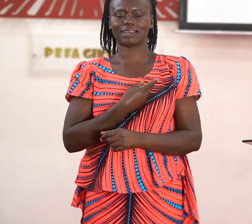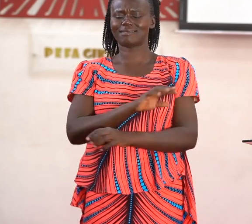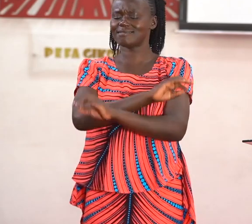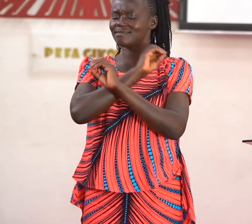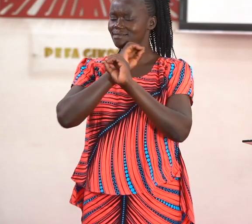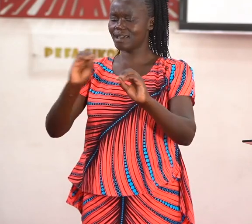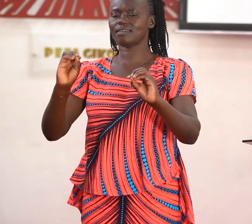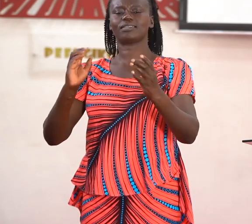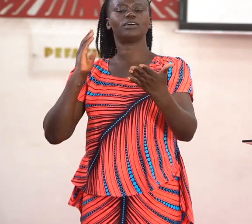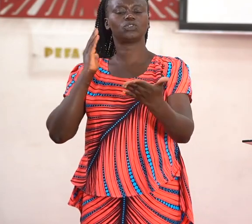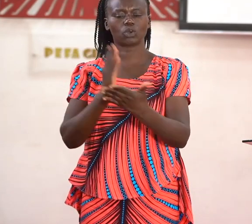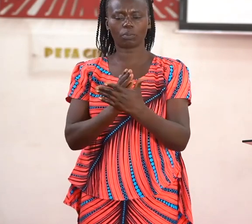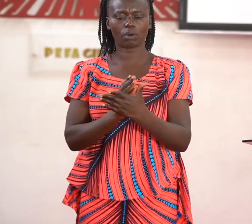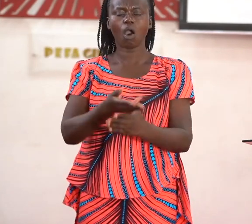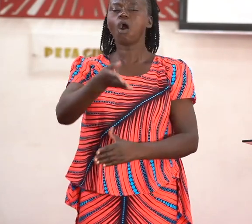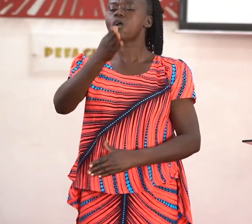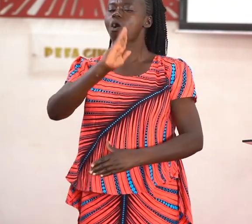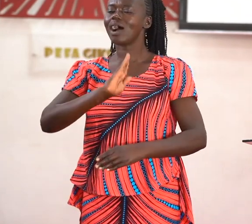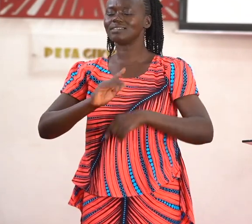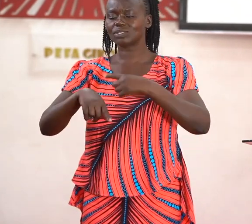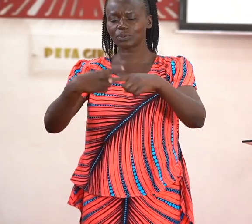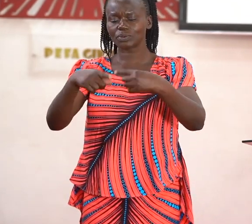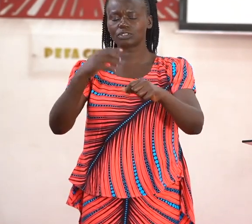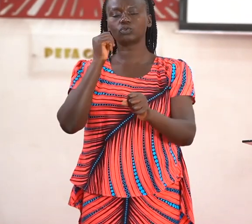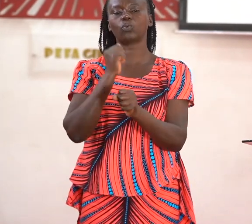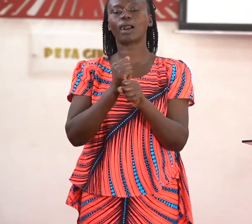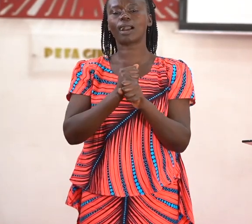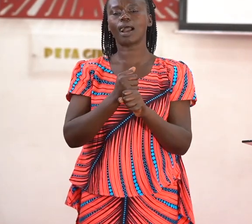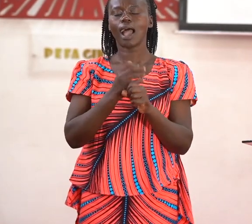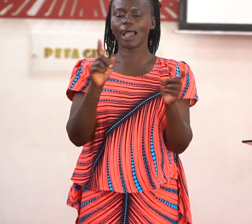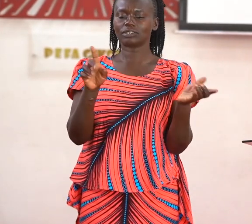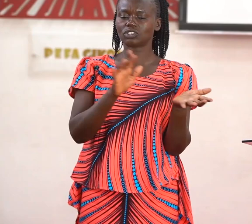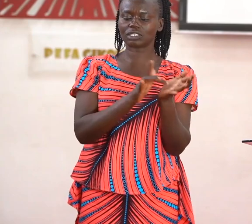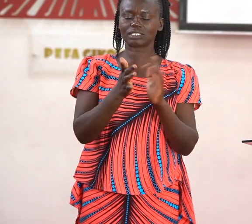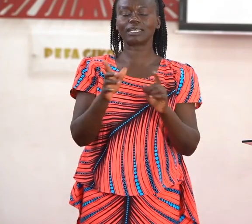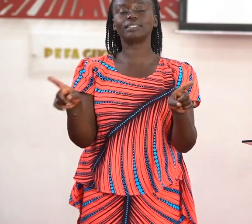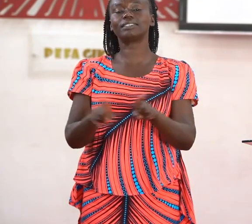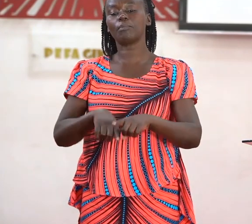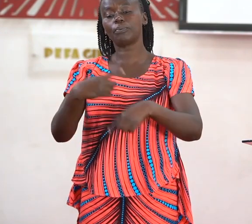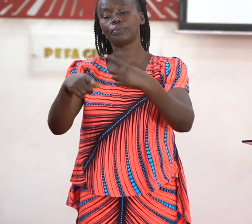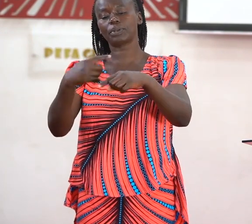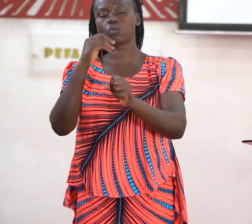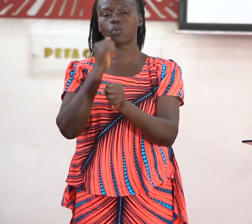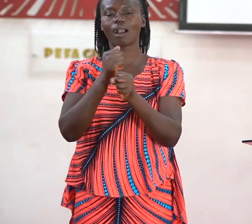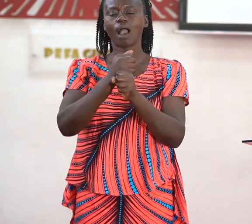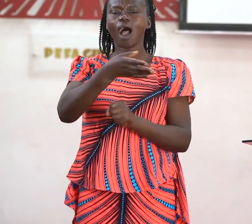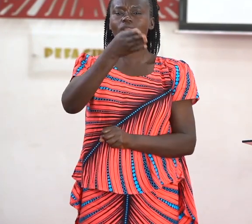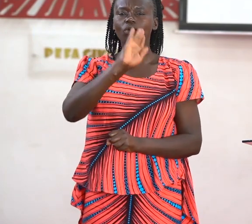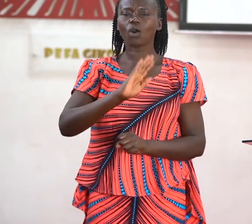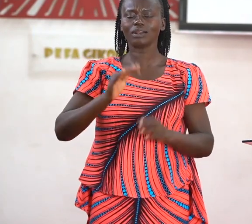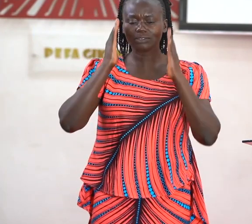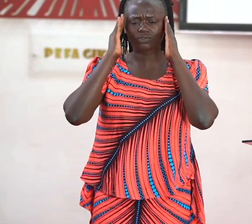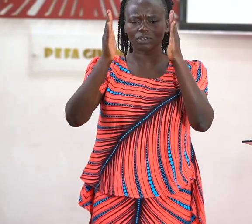stopped. God is still at work, and Jesus is still at work. And God is concerned very